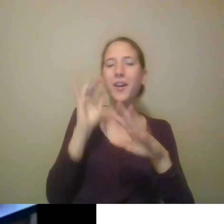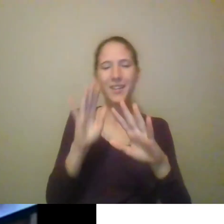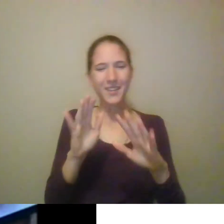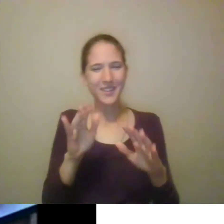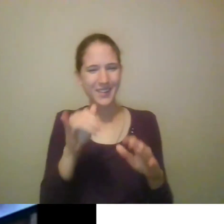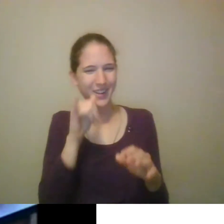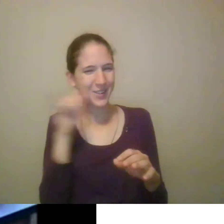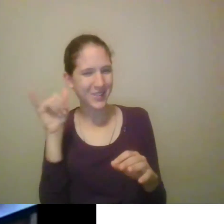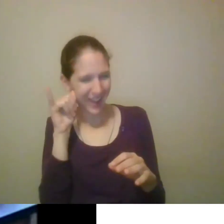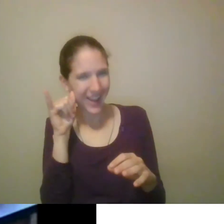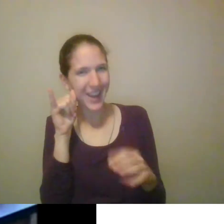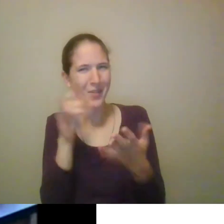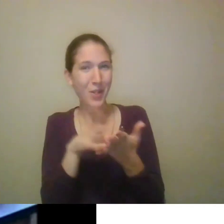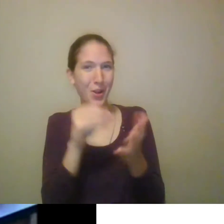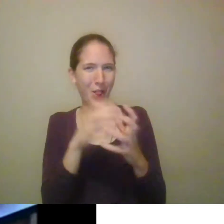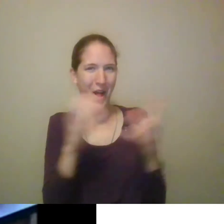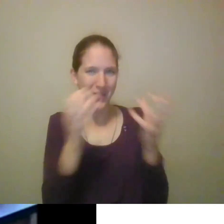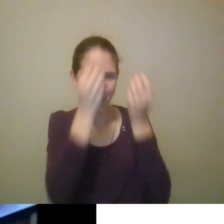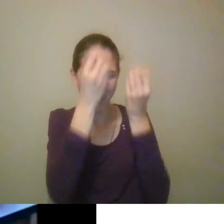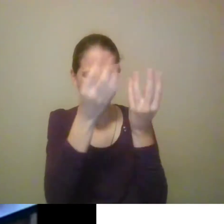cramped.